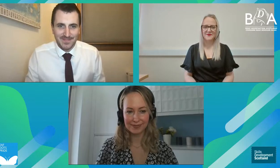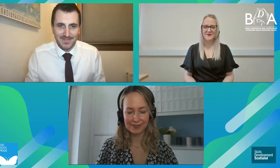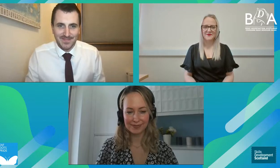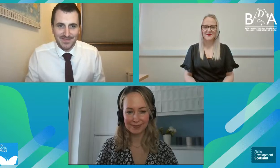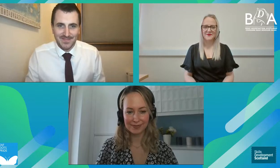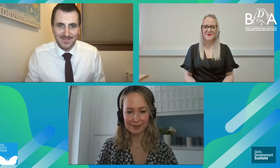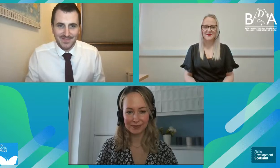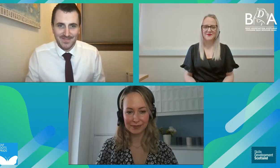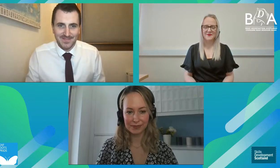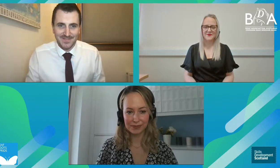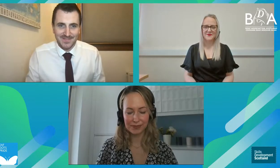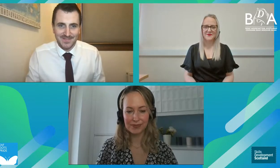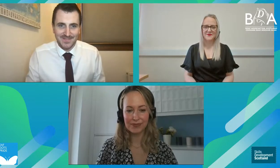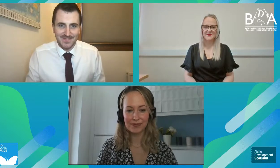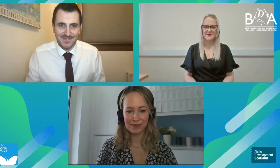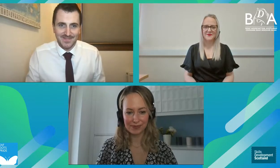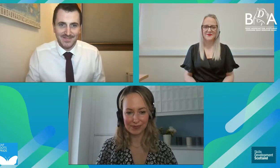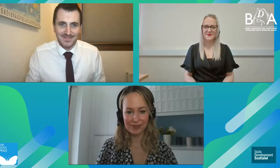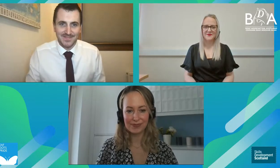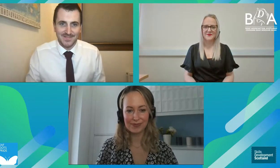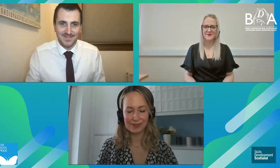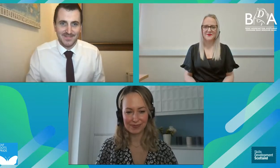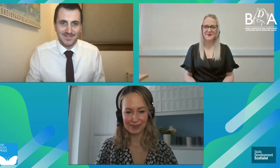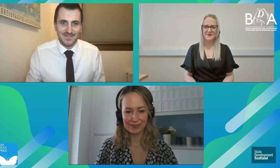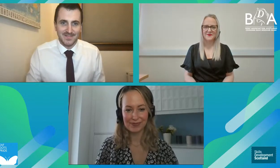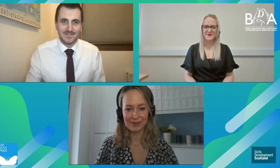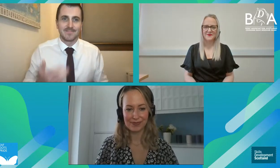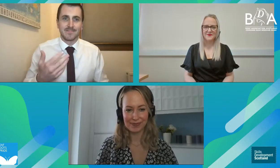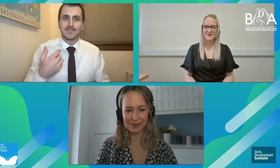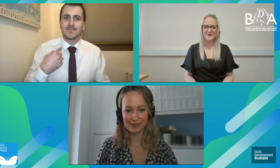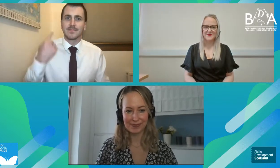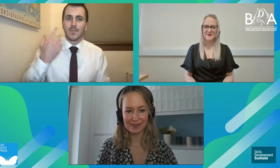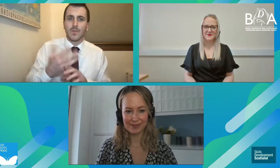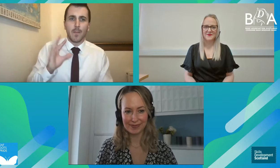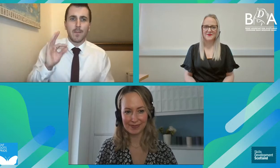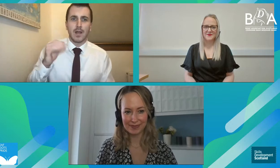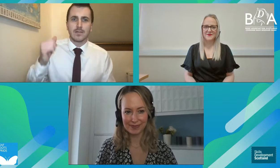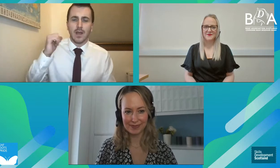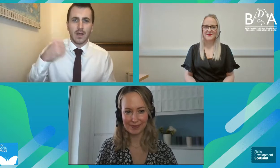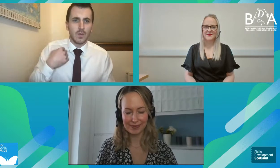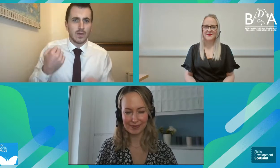live stream, so we're really excited to be here today.